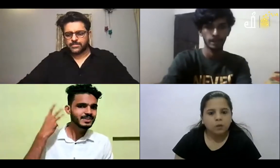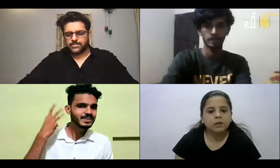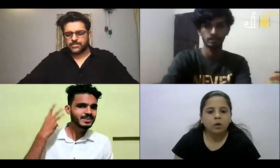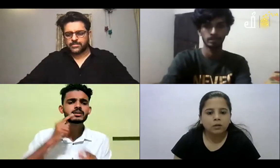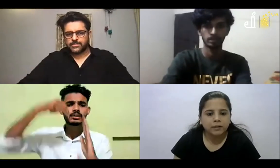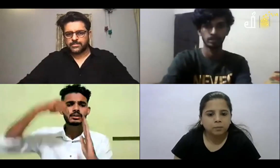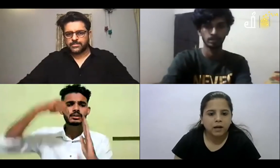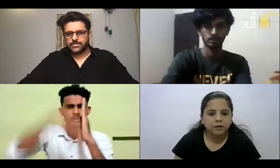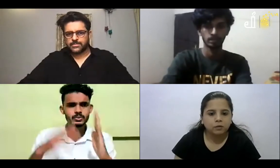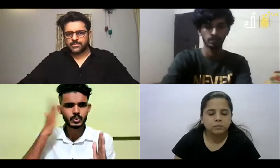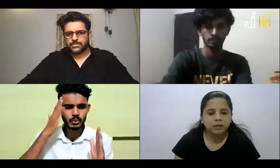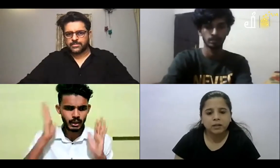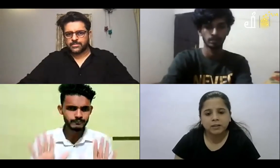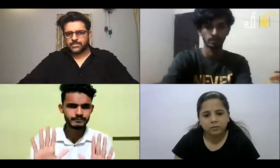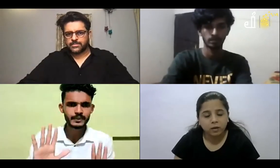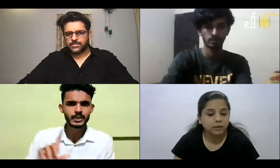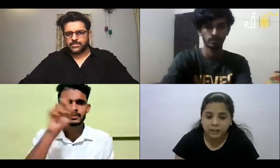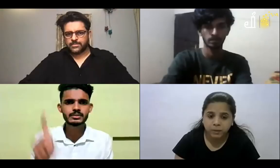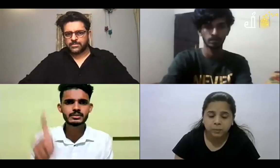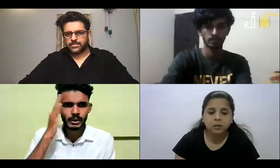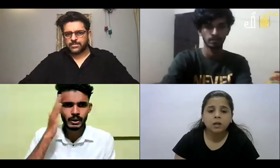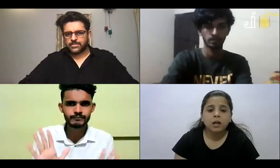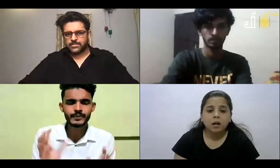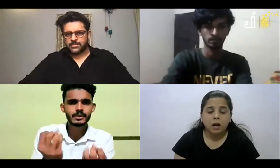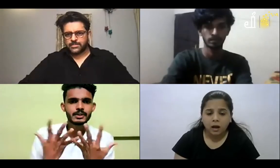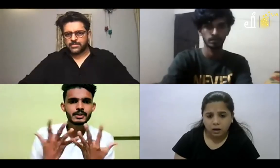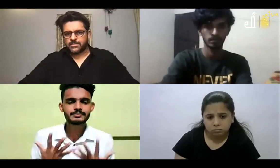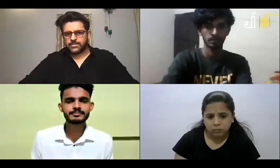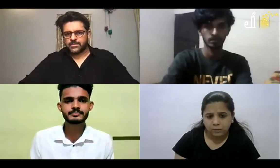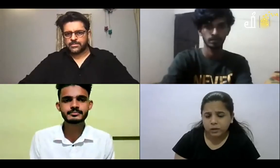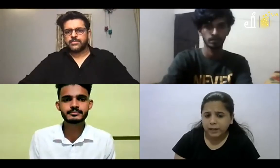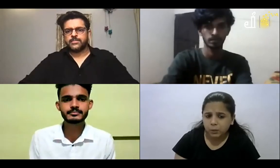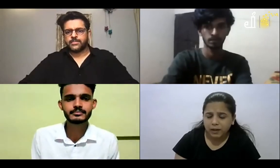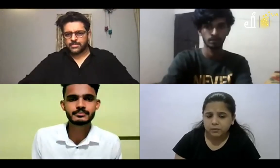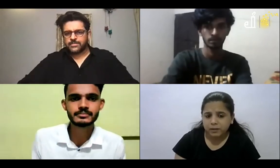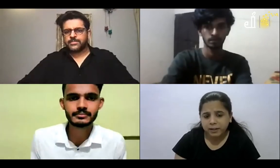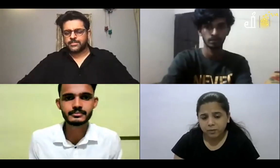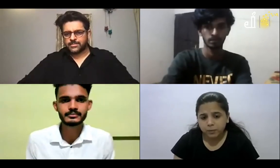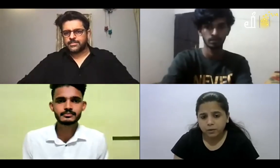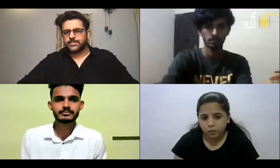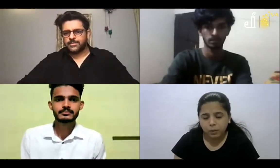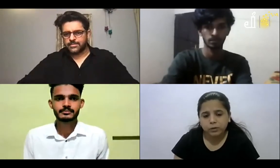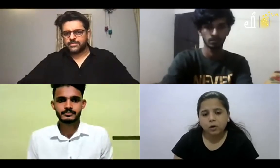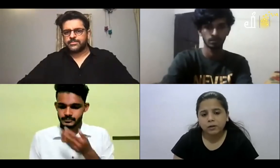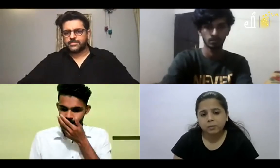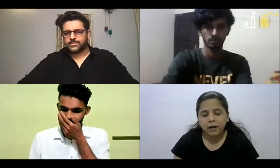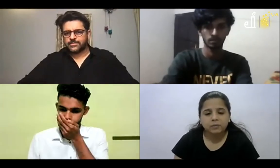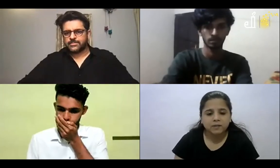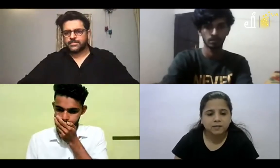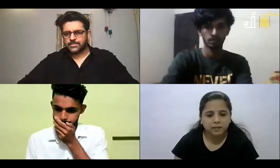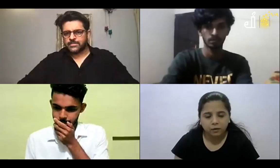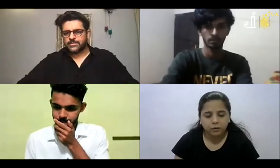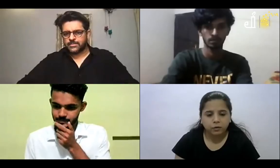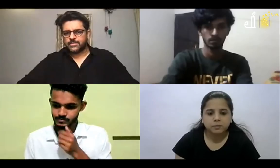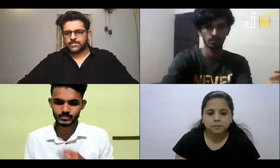With the cochlear implant, the deaf, the people. I would like to ask whether deaf people know about the cochlear implant